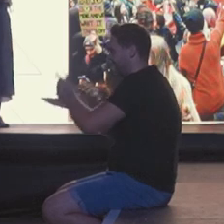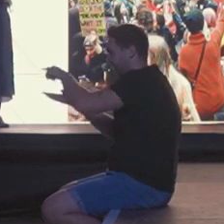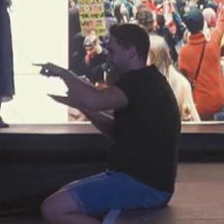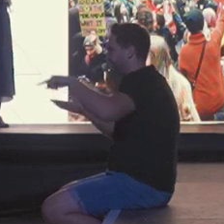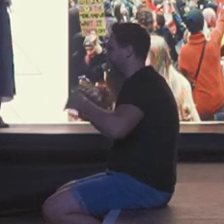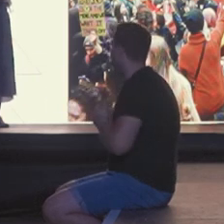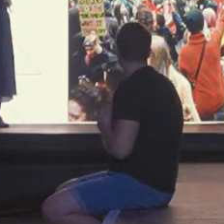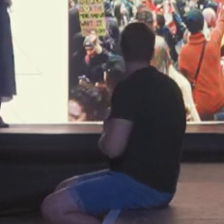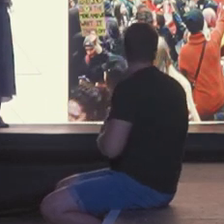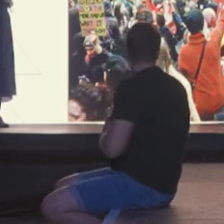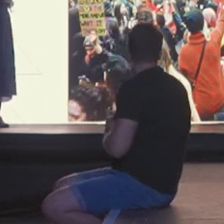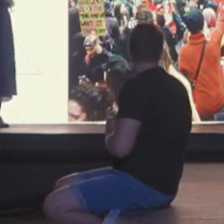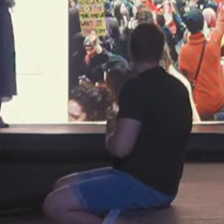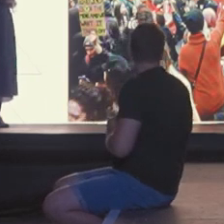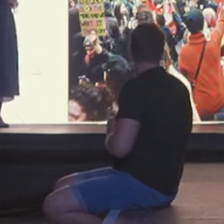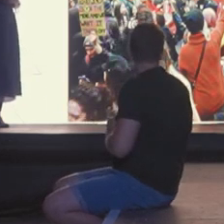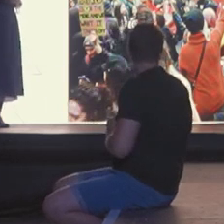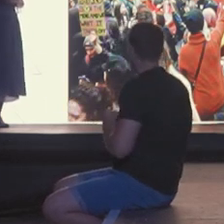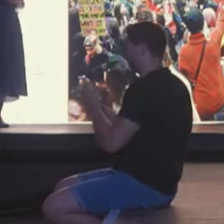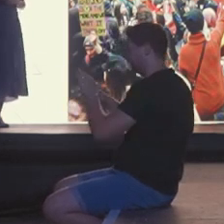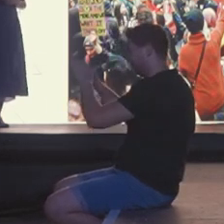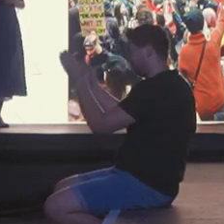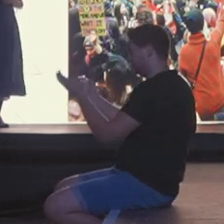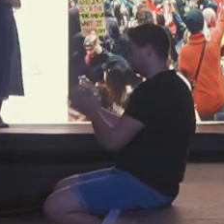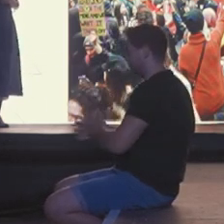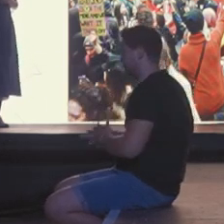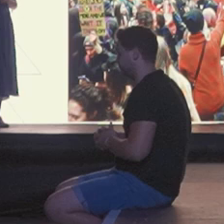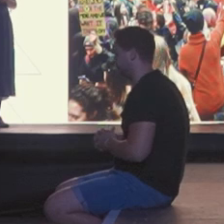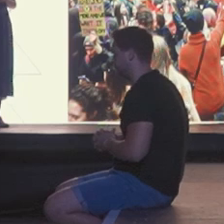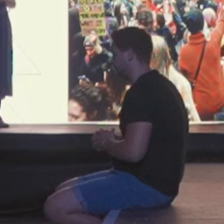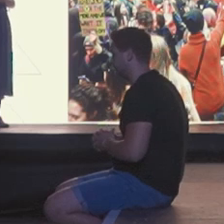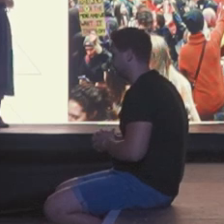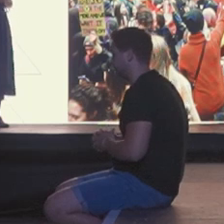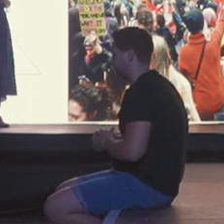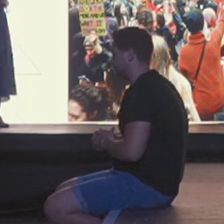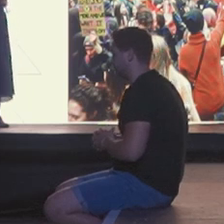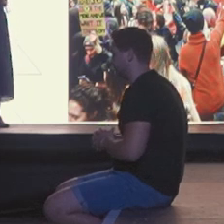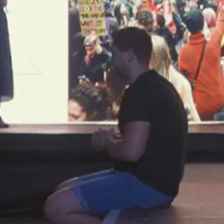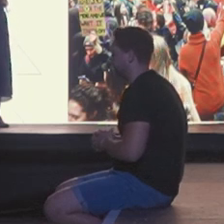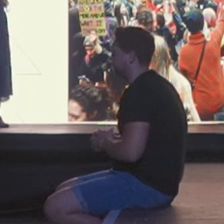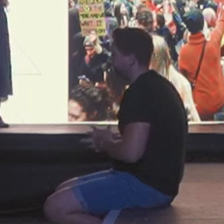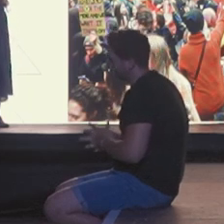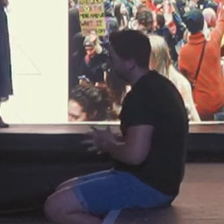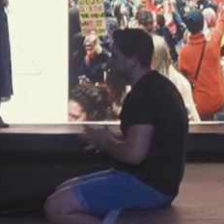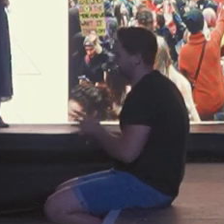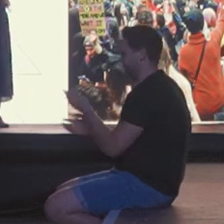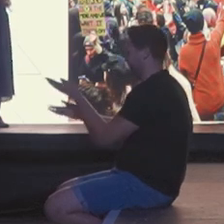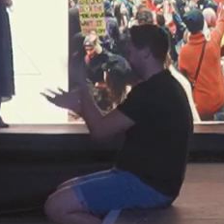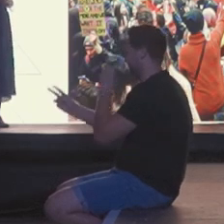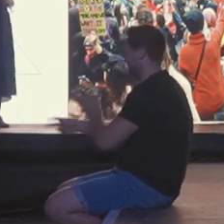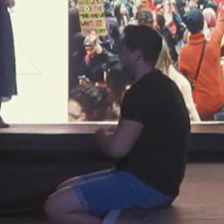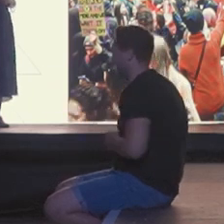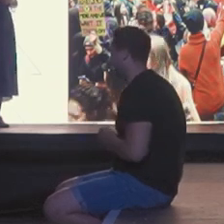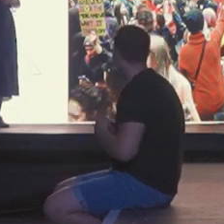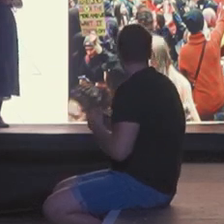quote, if not us, then who? Because the world isn't going to change itself. Animals aren't just going to free every single cage in the world, and people aren't just going to go